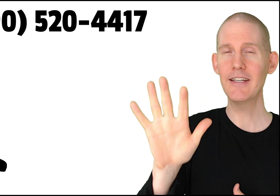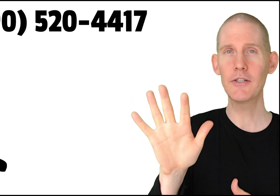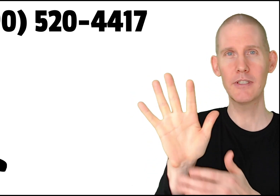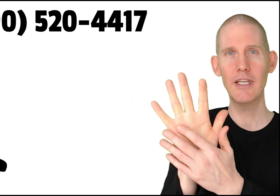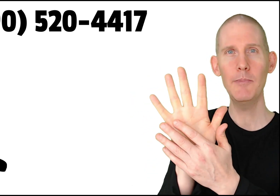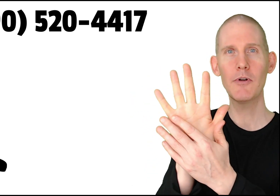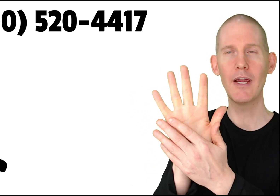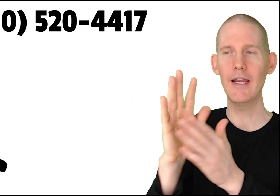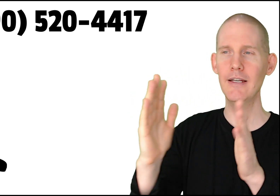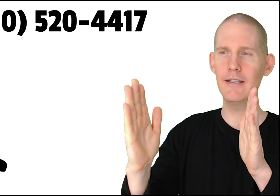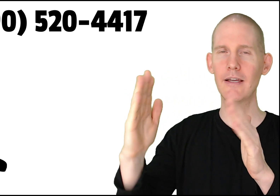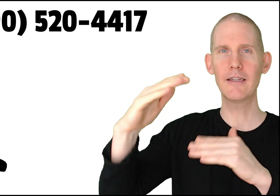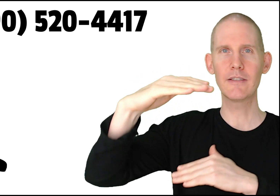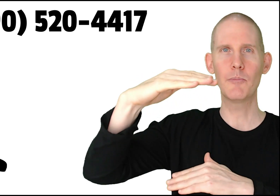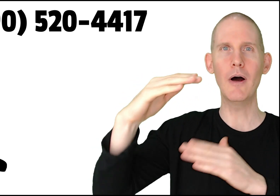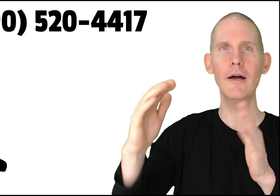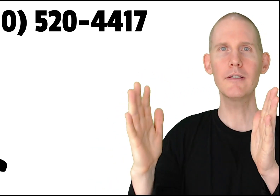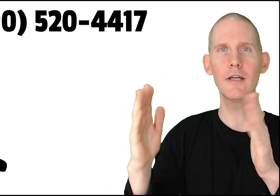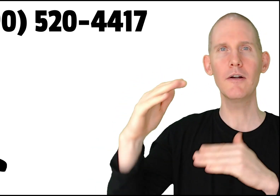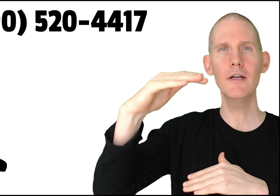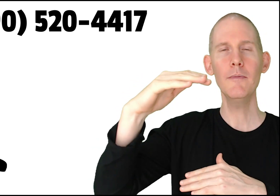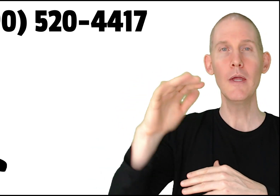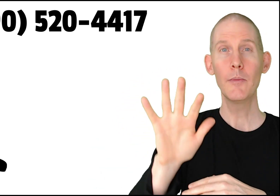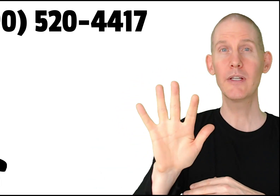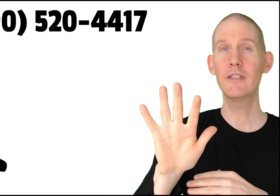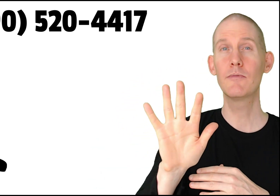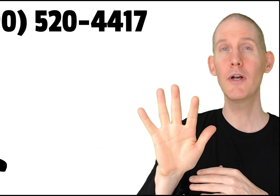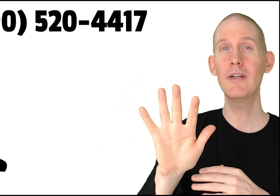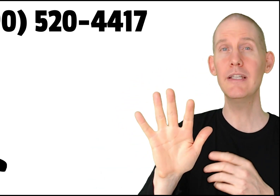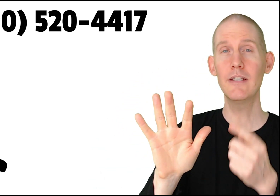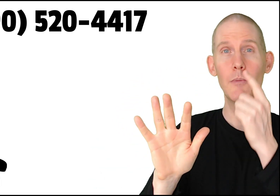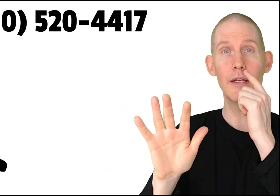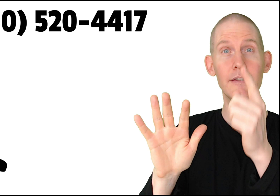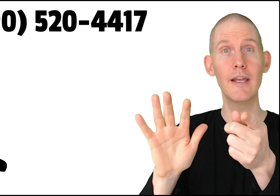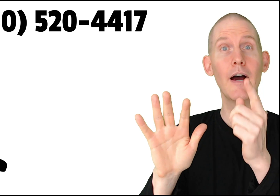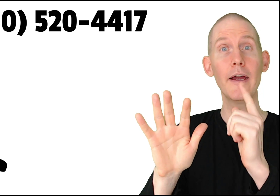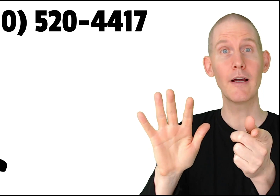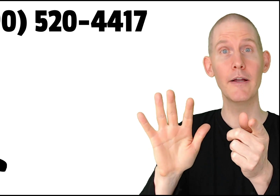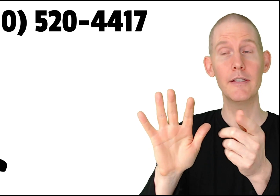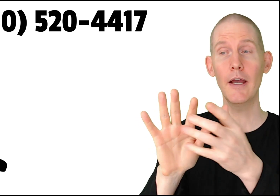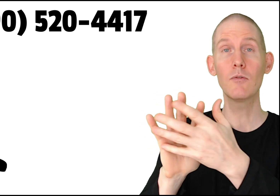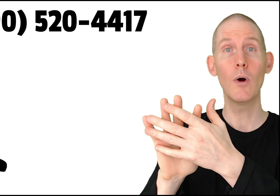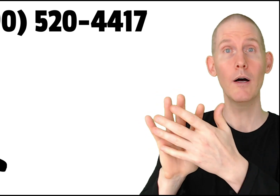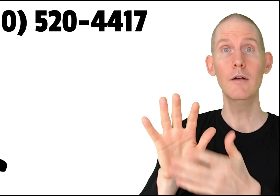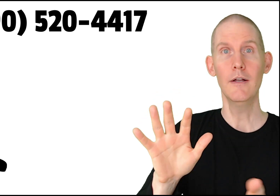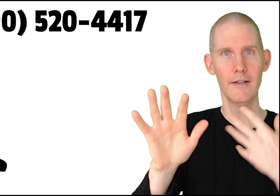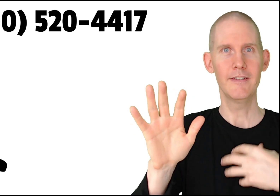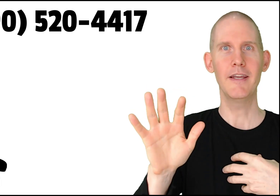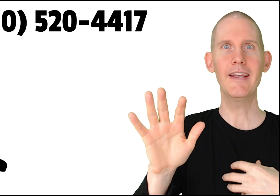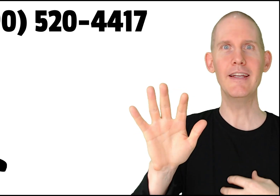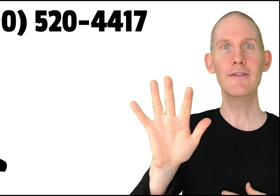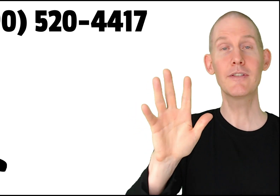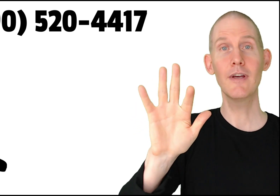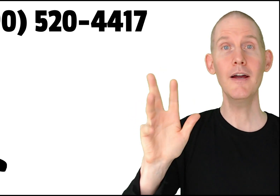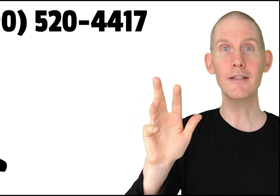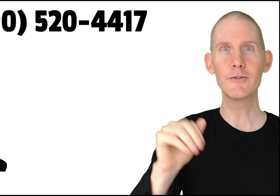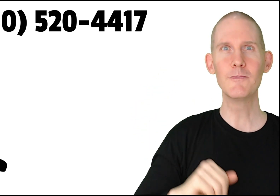is to keep your hand in like this box area because it's very easy to maintain eye contact while taking in the signs.